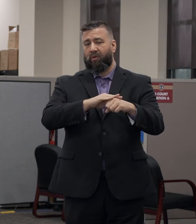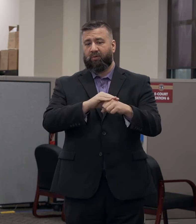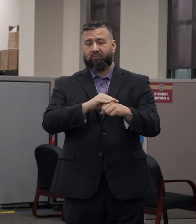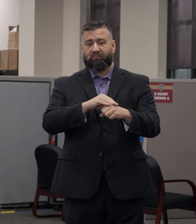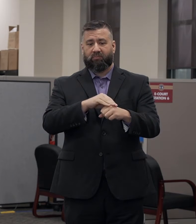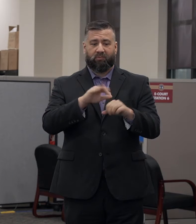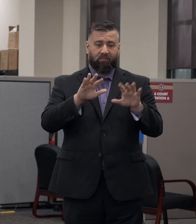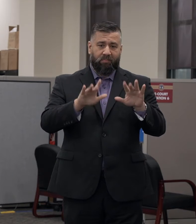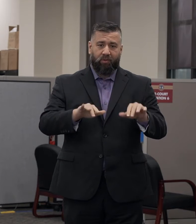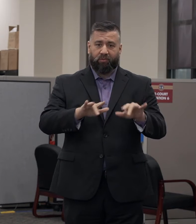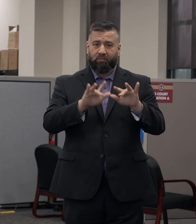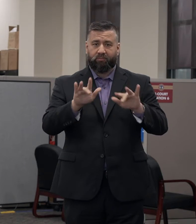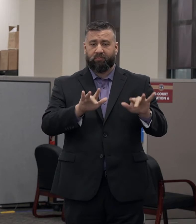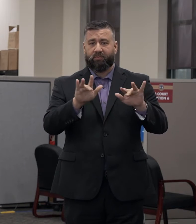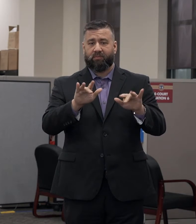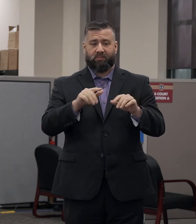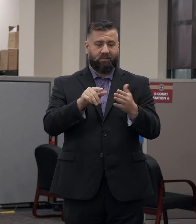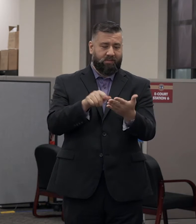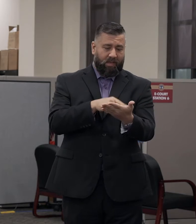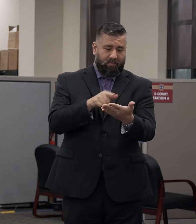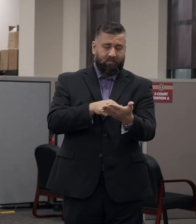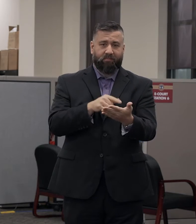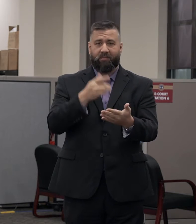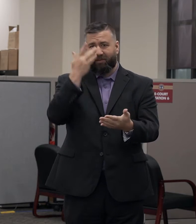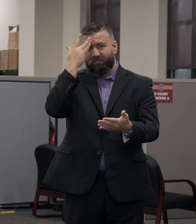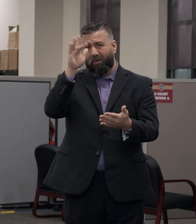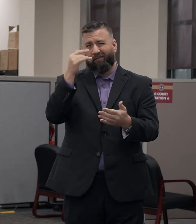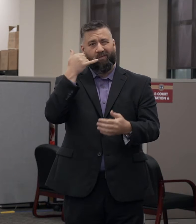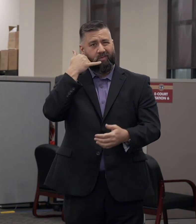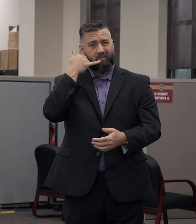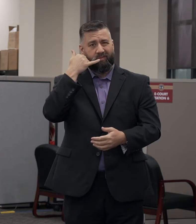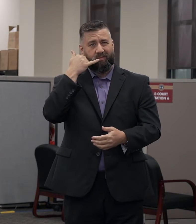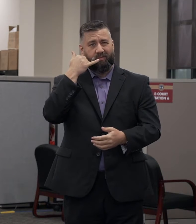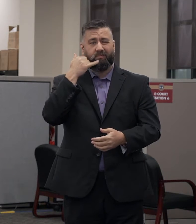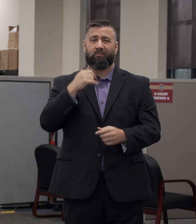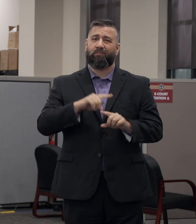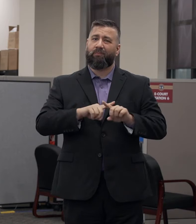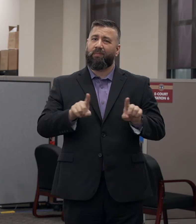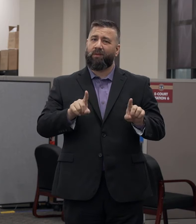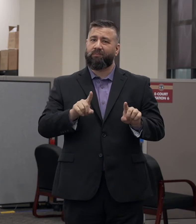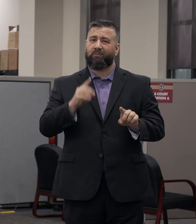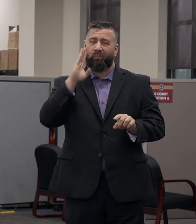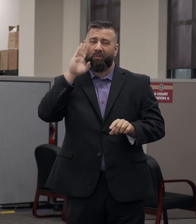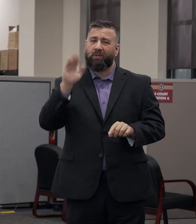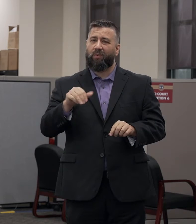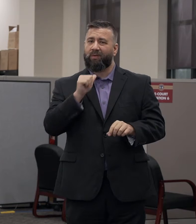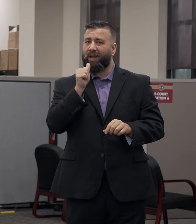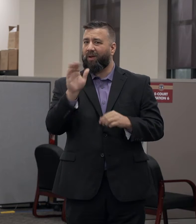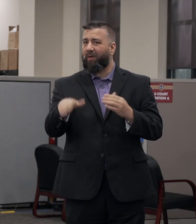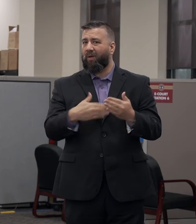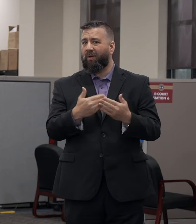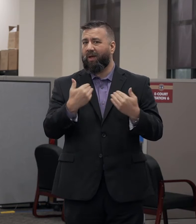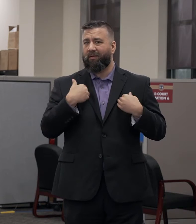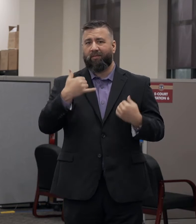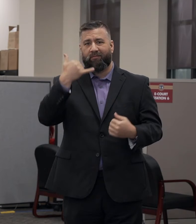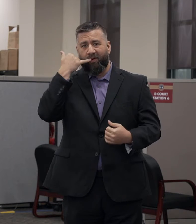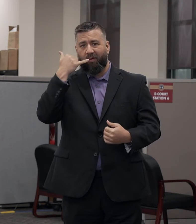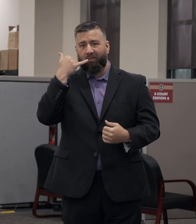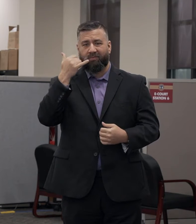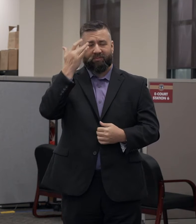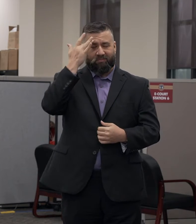smartphones. But we know that not everyone has a computer, smartphone, or reliable